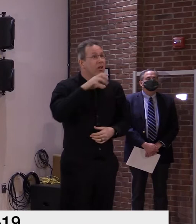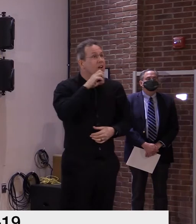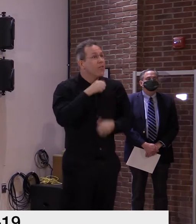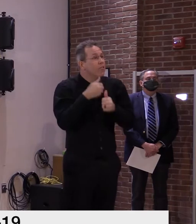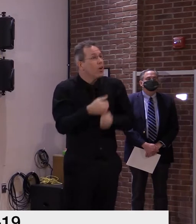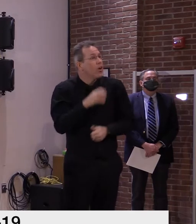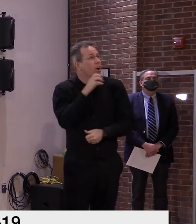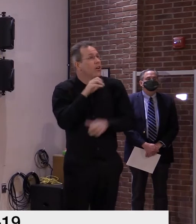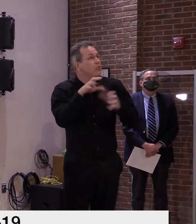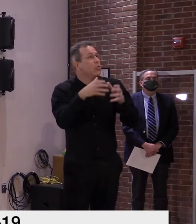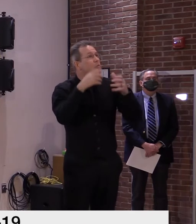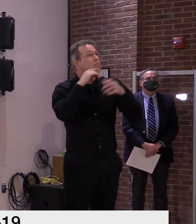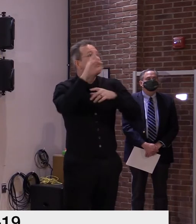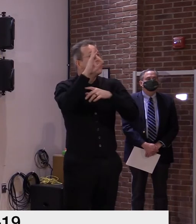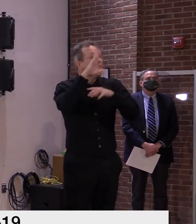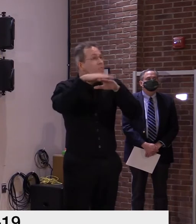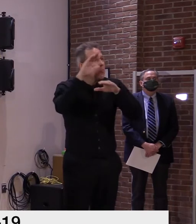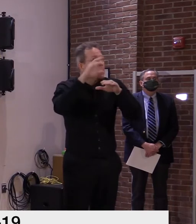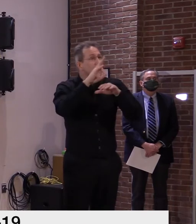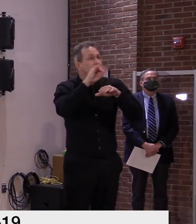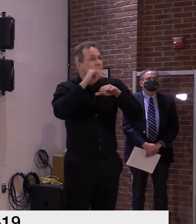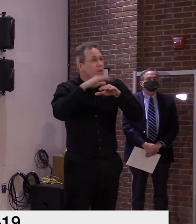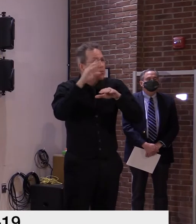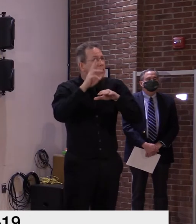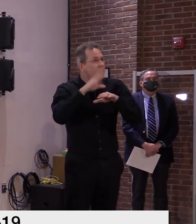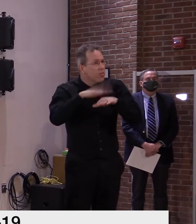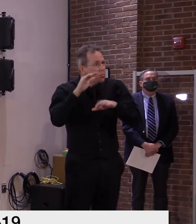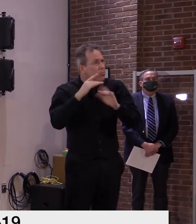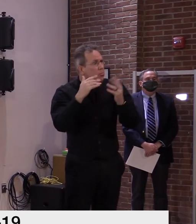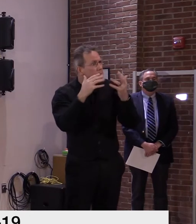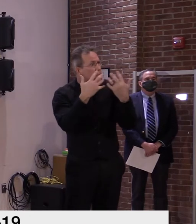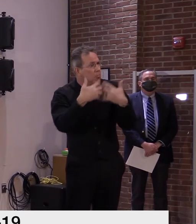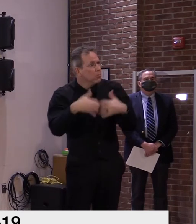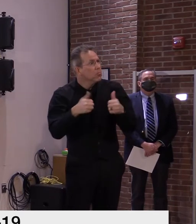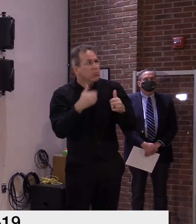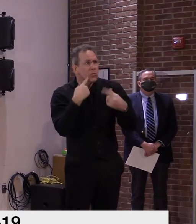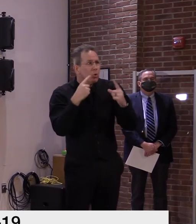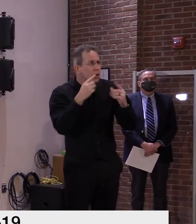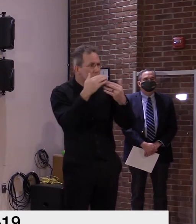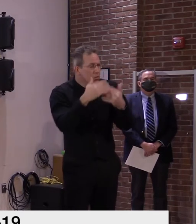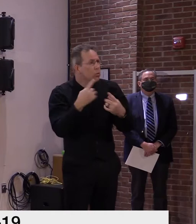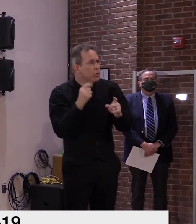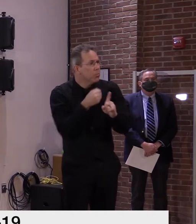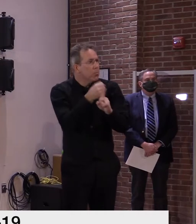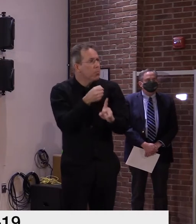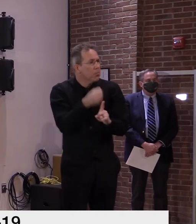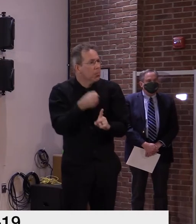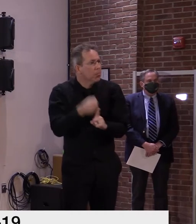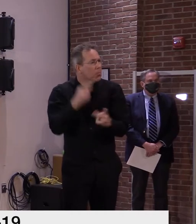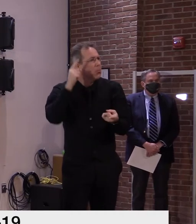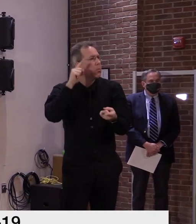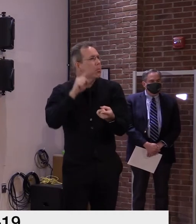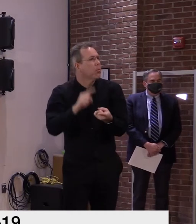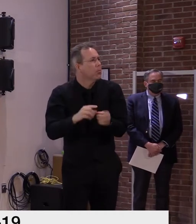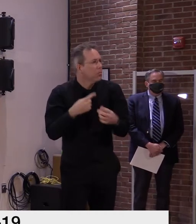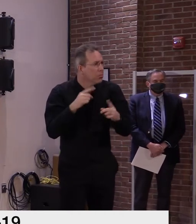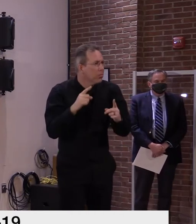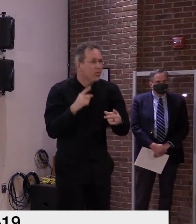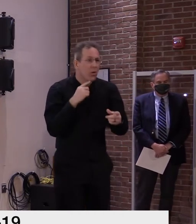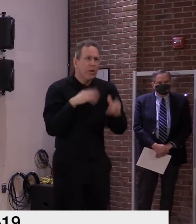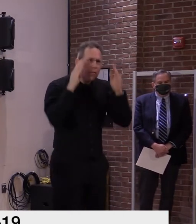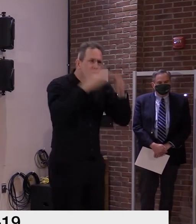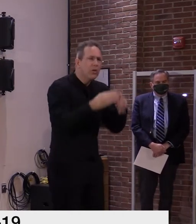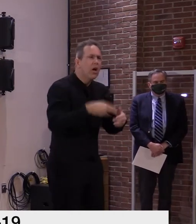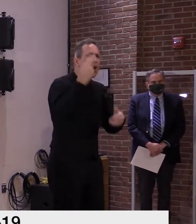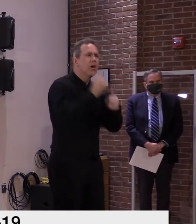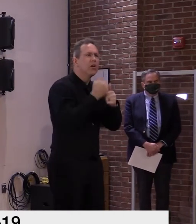we're already seeing the positive impacts in protecting those at risk of serious and severe illness and death. And we're